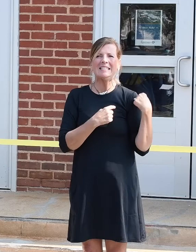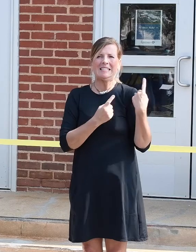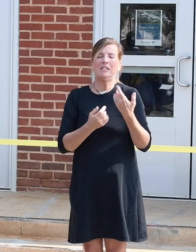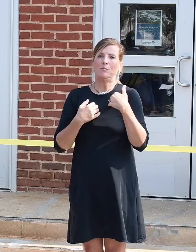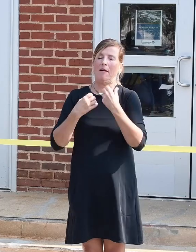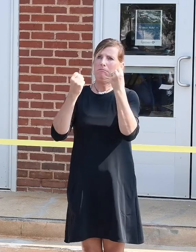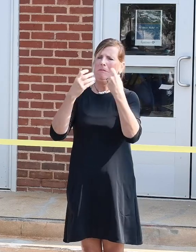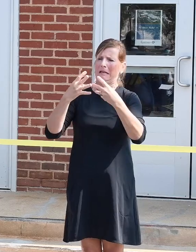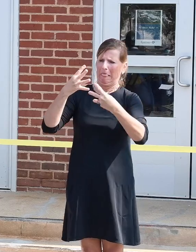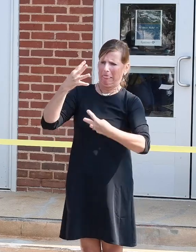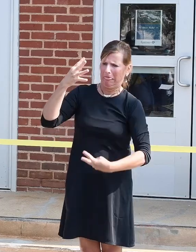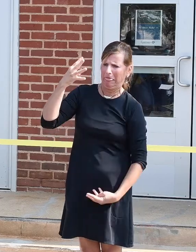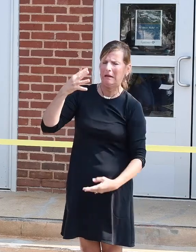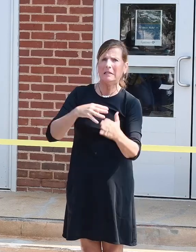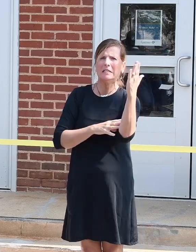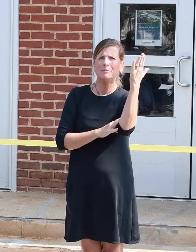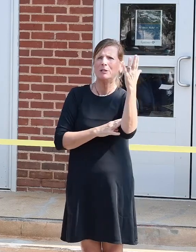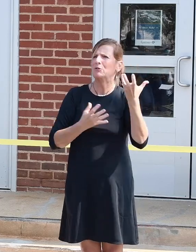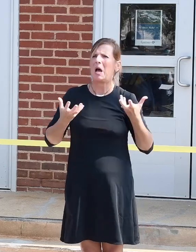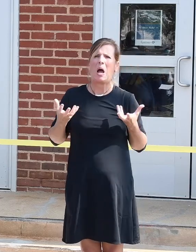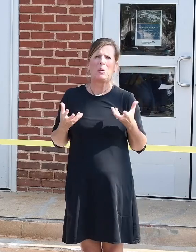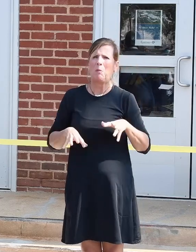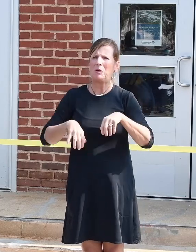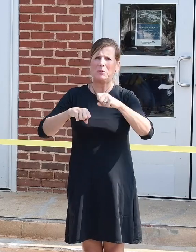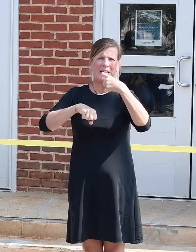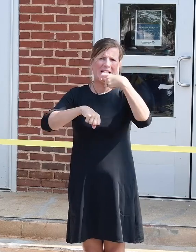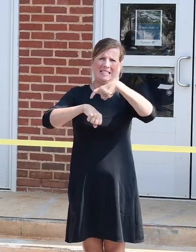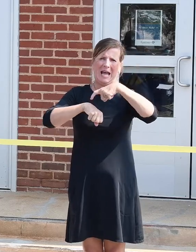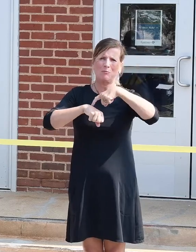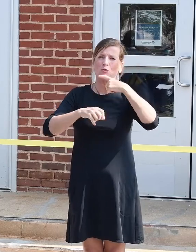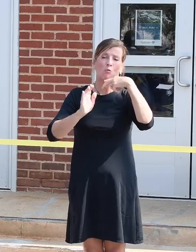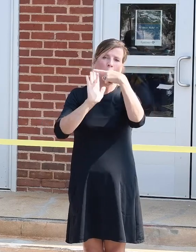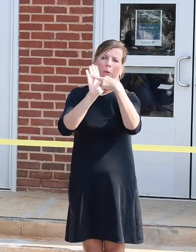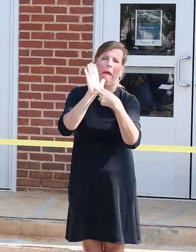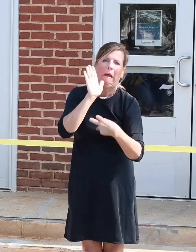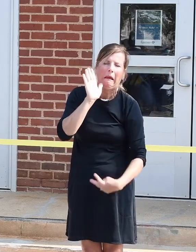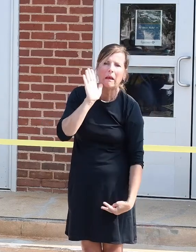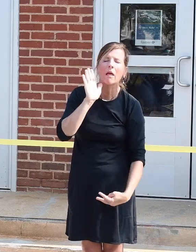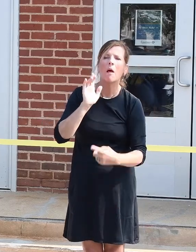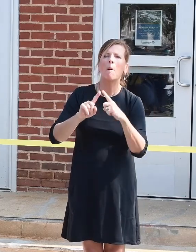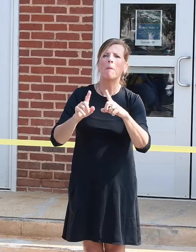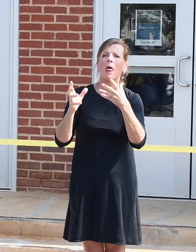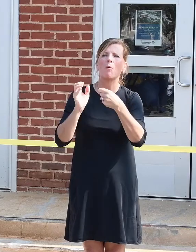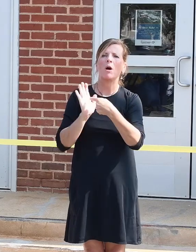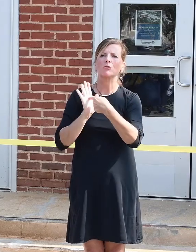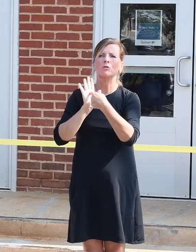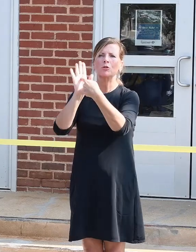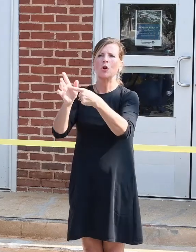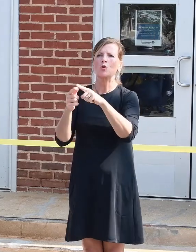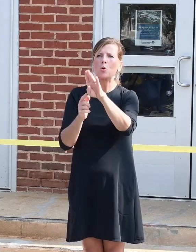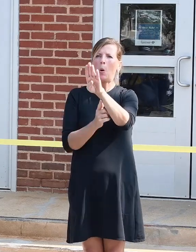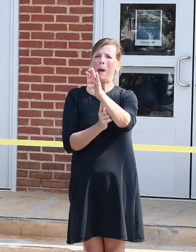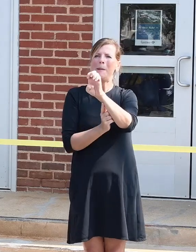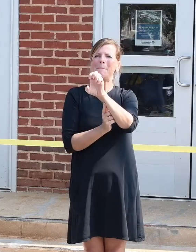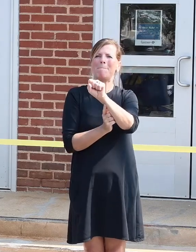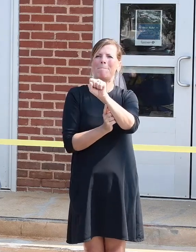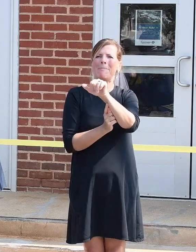of speakers on the agenda, I don't really want to take the time to read it, but I'd like to present it to Bessie if she's available.